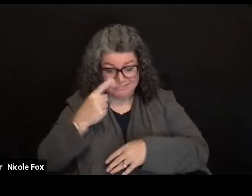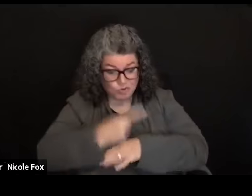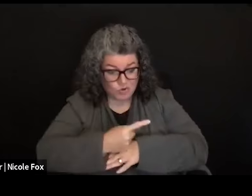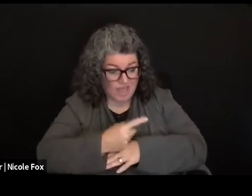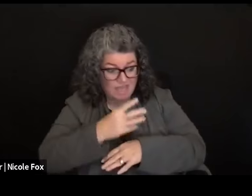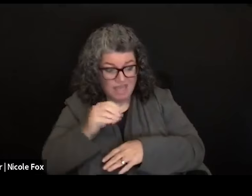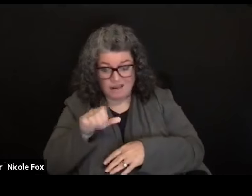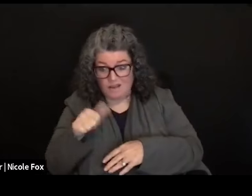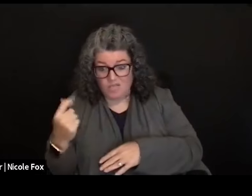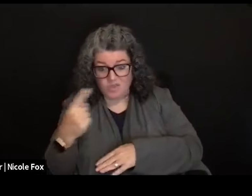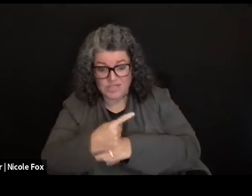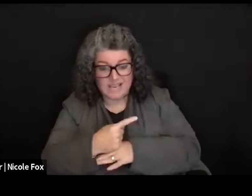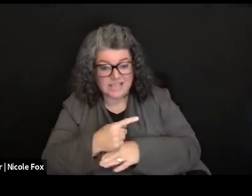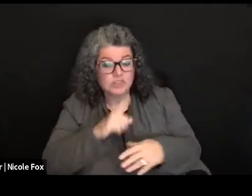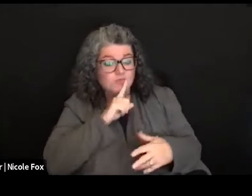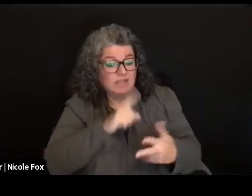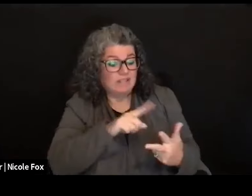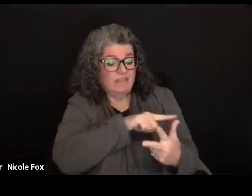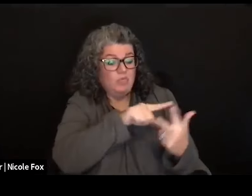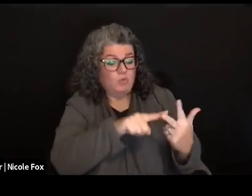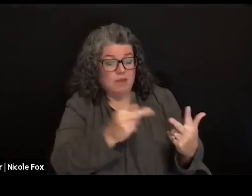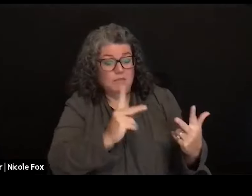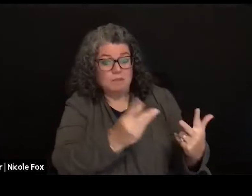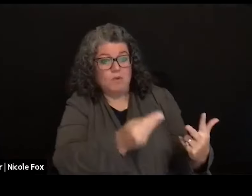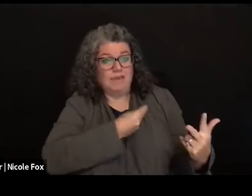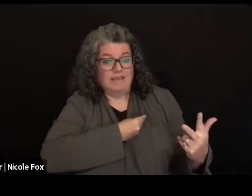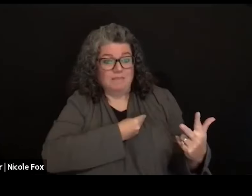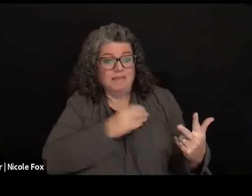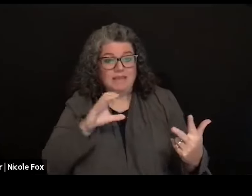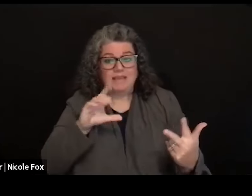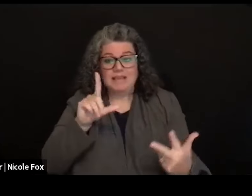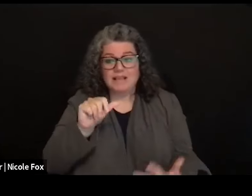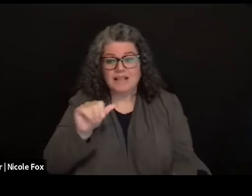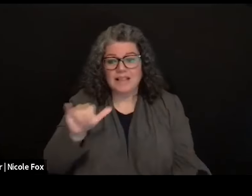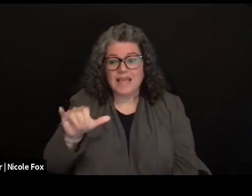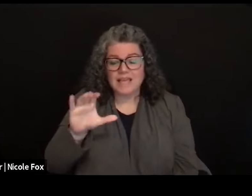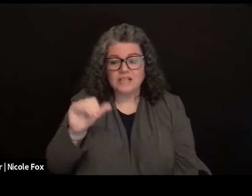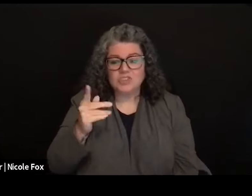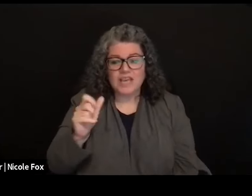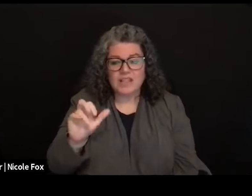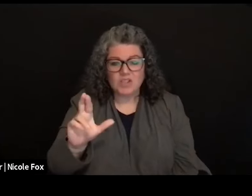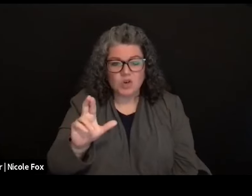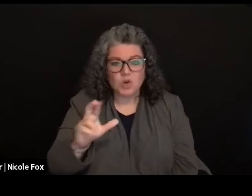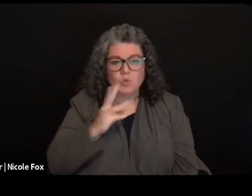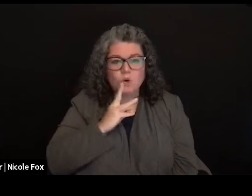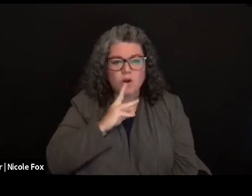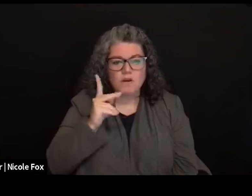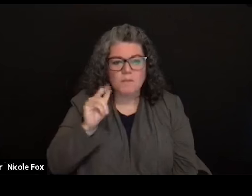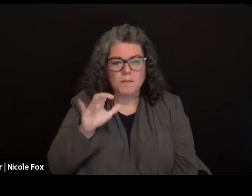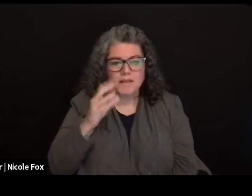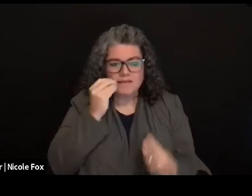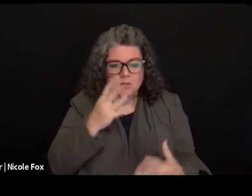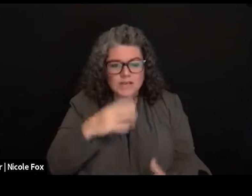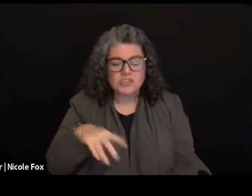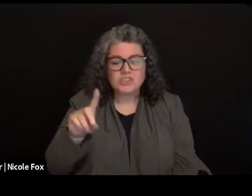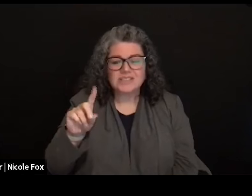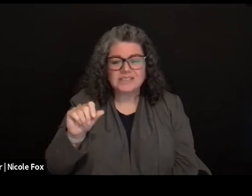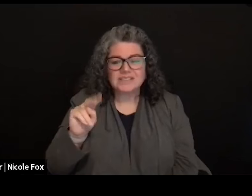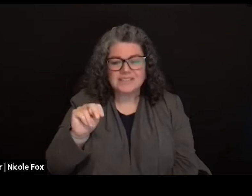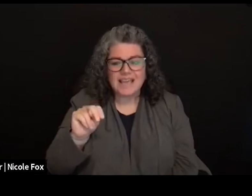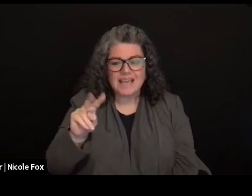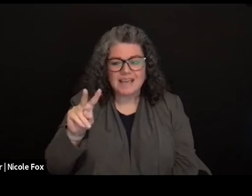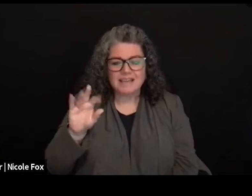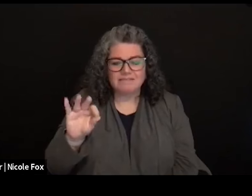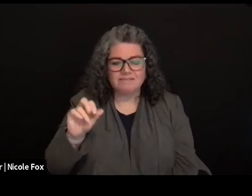is really the work of three people in the city, and I do want to thank them. Clay Chandler, our Water Public Information Officer, Dan Ferris, our Video